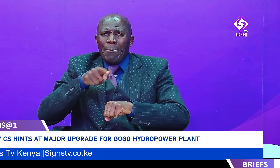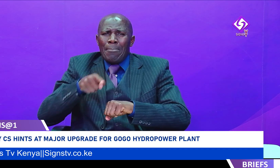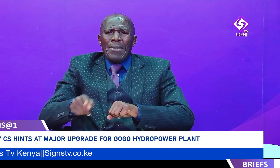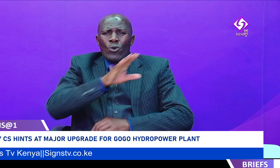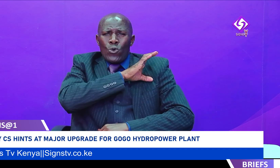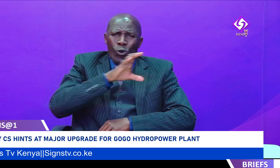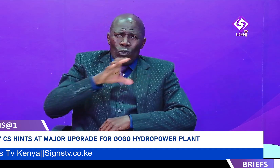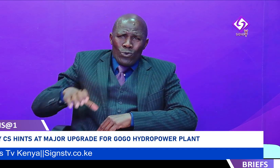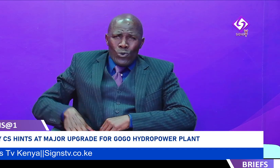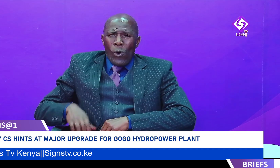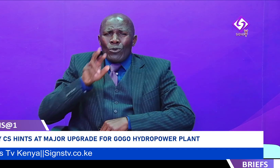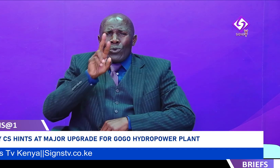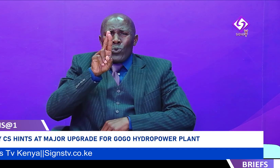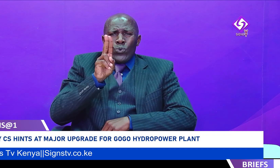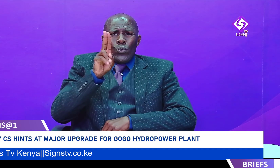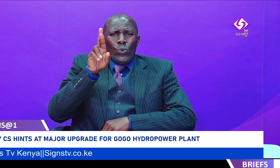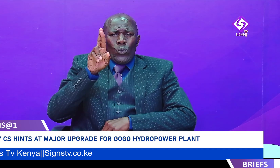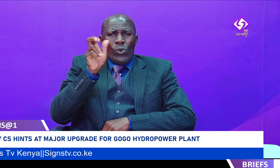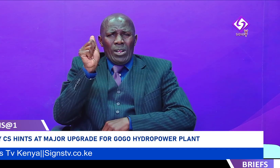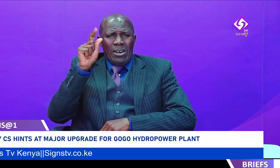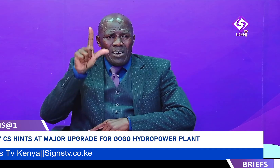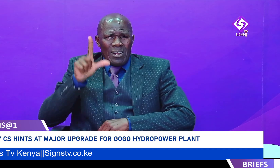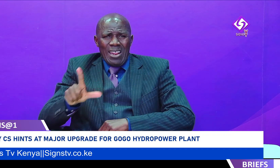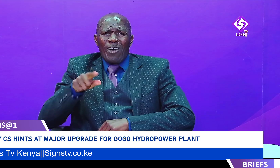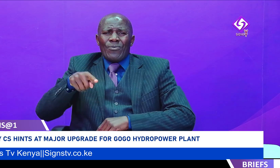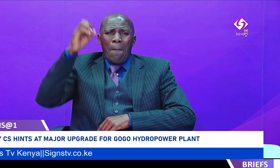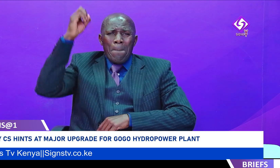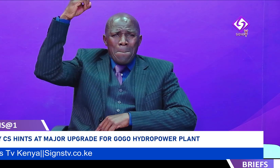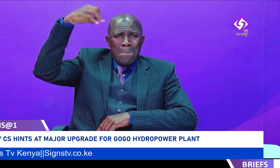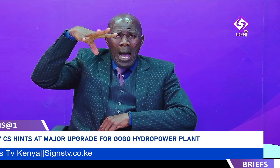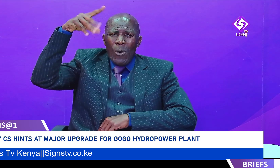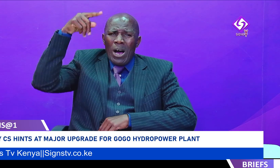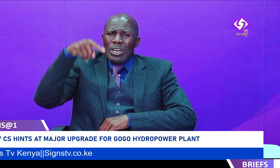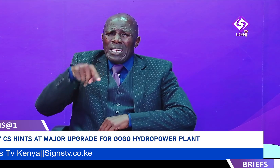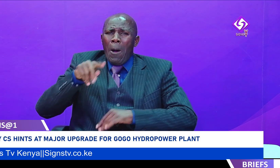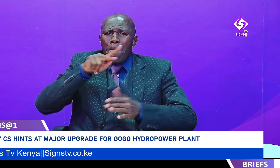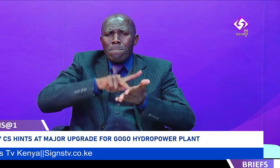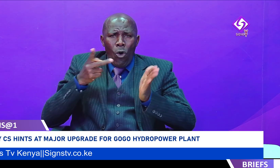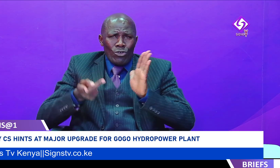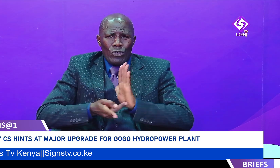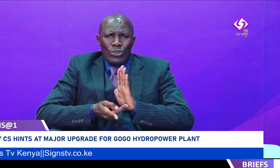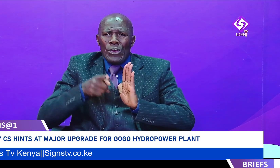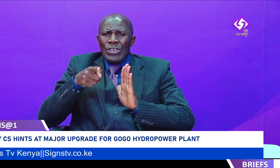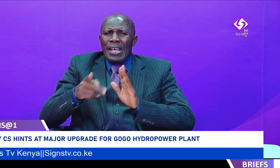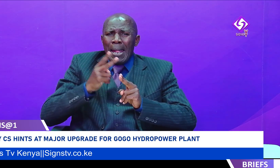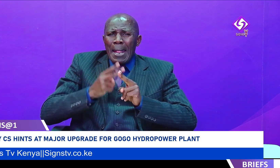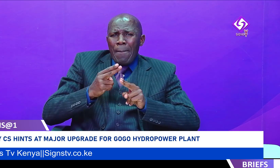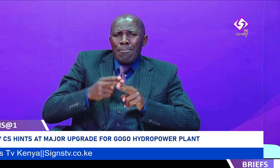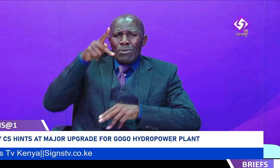Speaking during the commissioning of the rural electrification project in the Piny Oacho